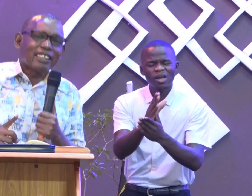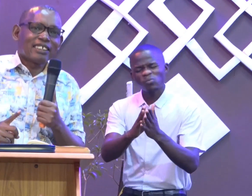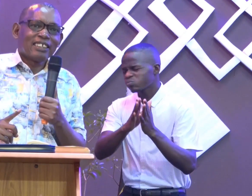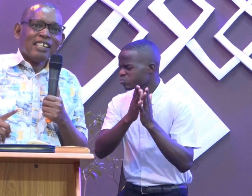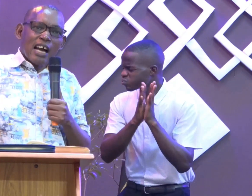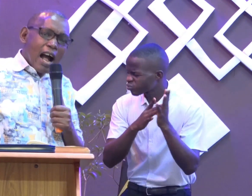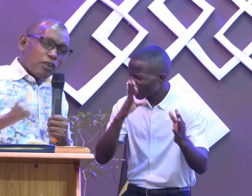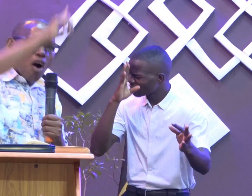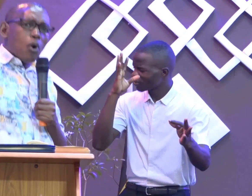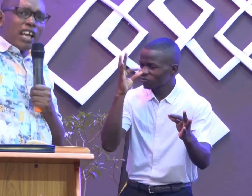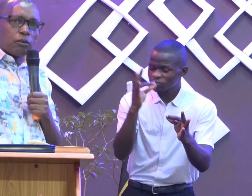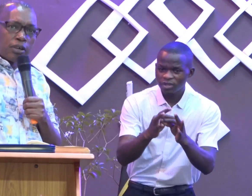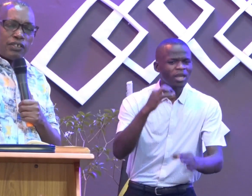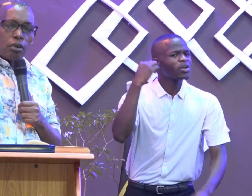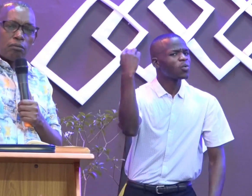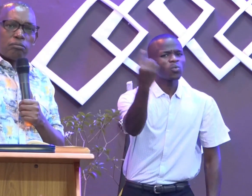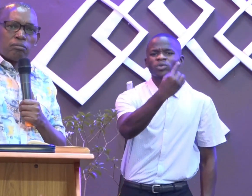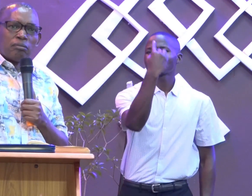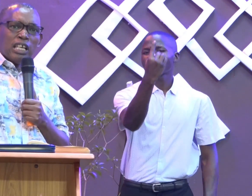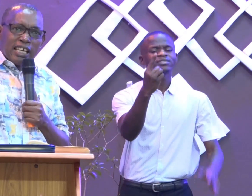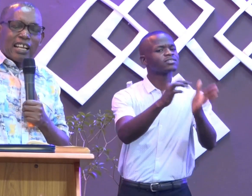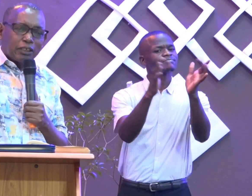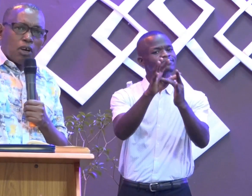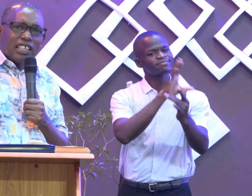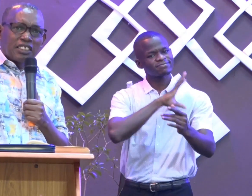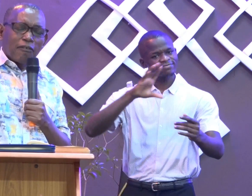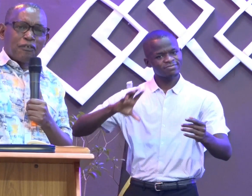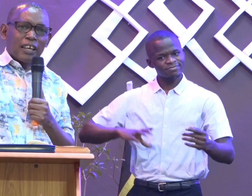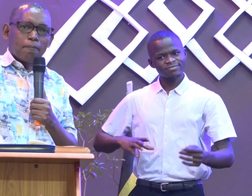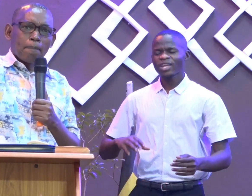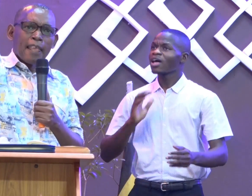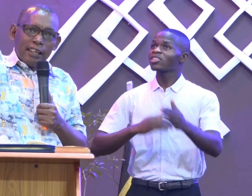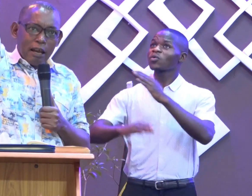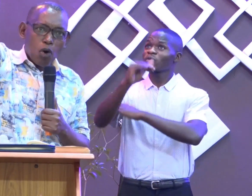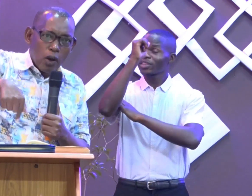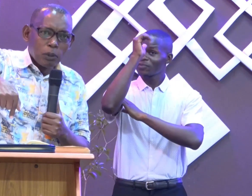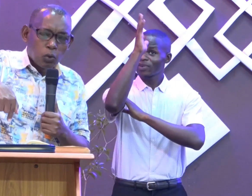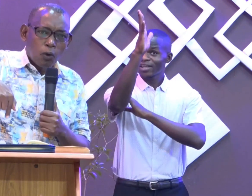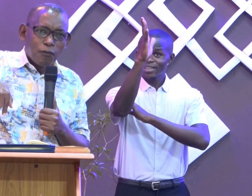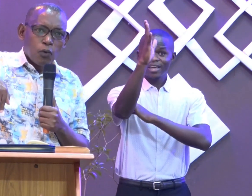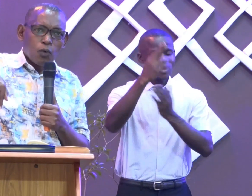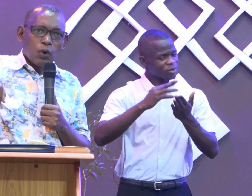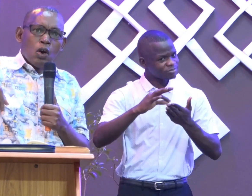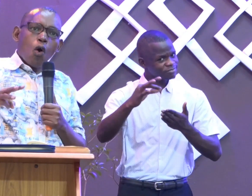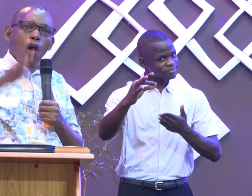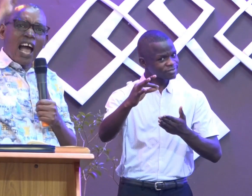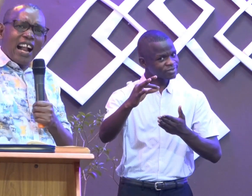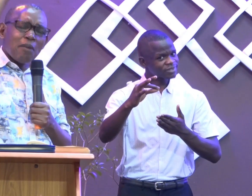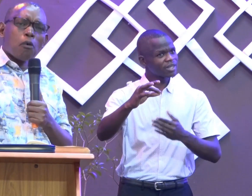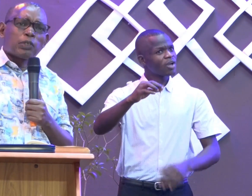the faithful one is only one Christ. He is God the Father. He is the